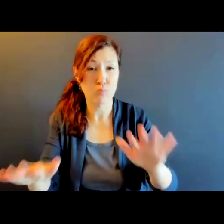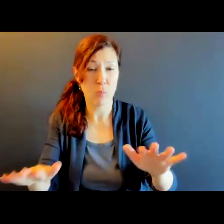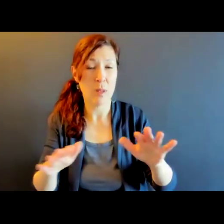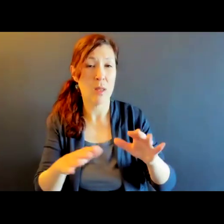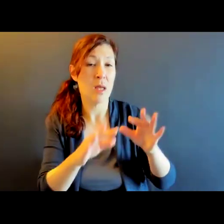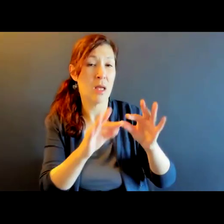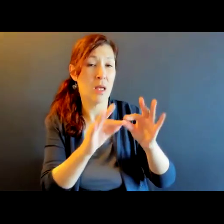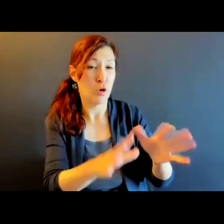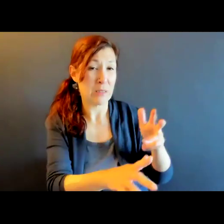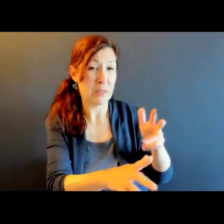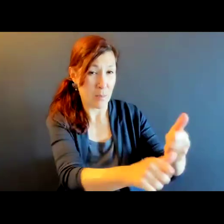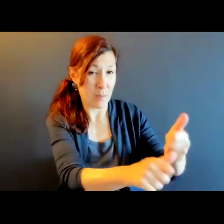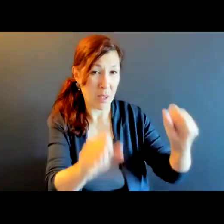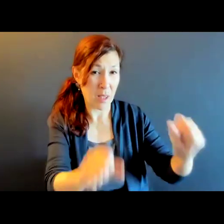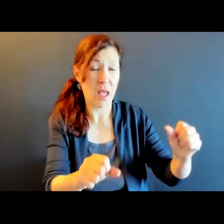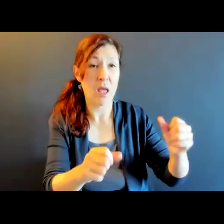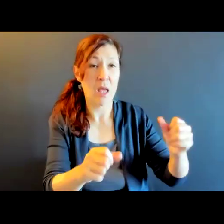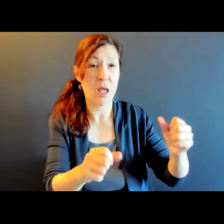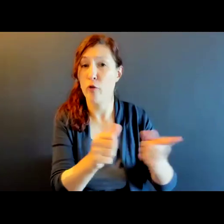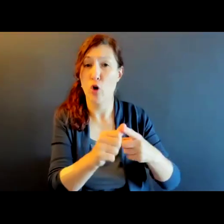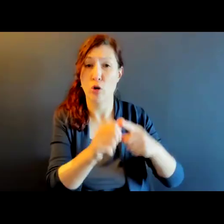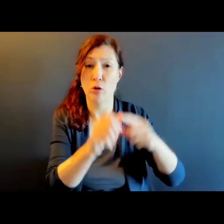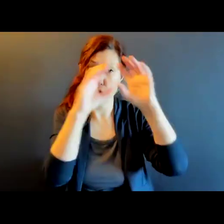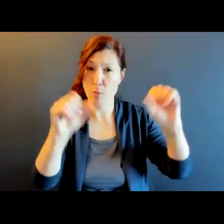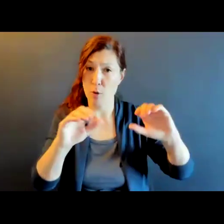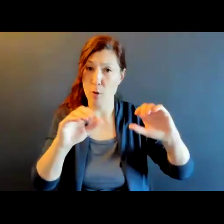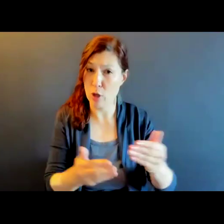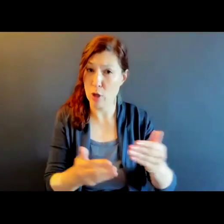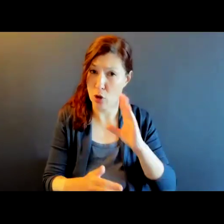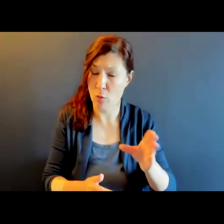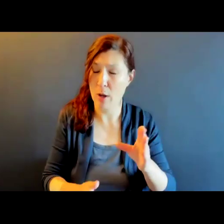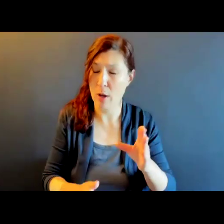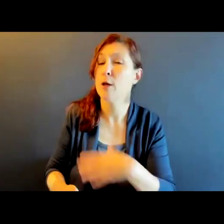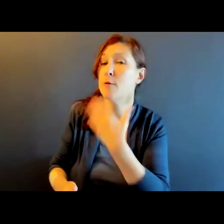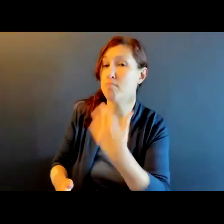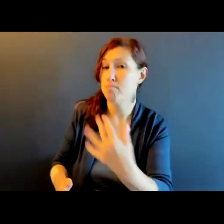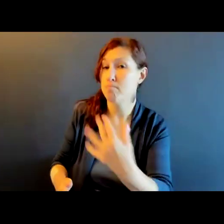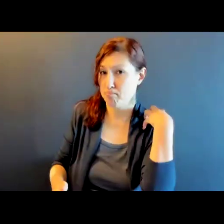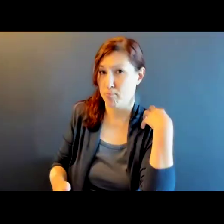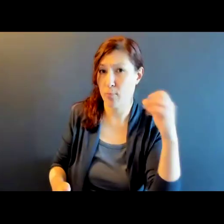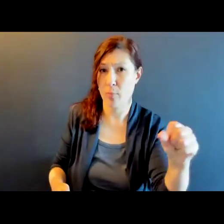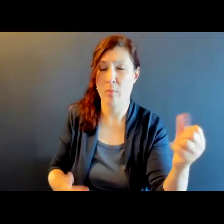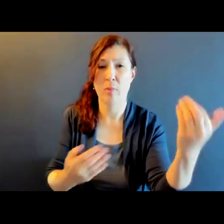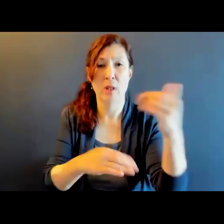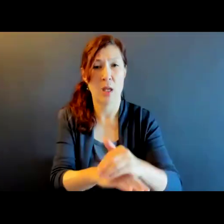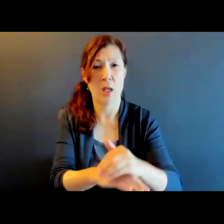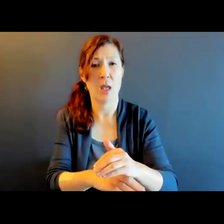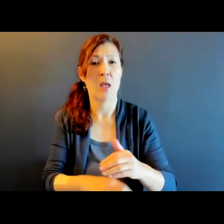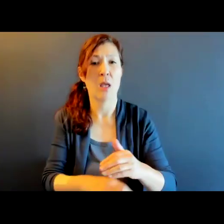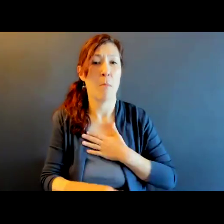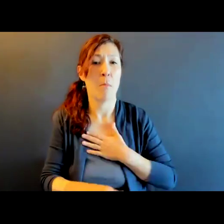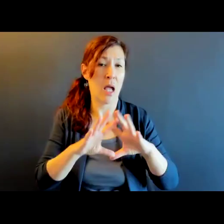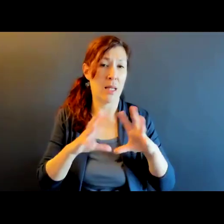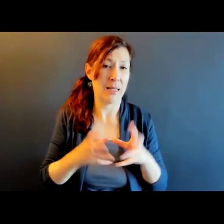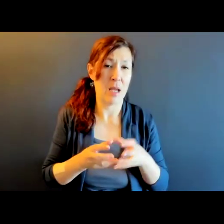interpreters. Superintendent, I invite you to give introductory remarks. Thank you, Chair. So tonight, members of my team will